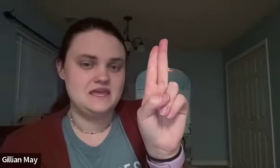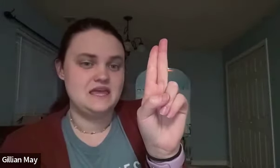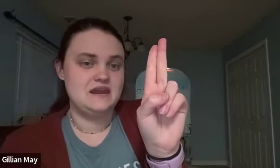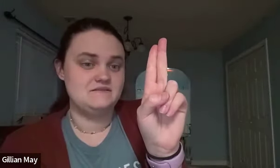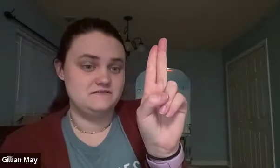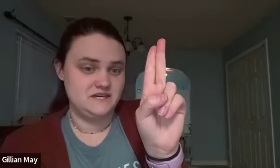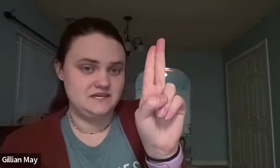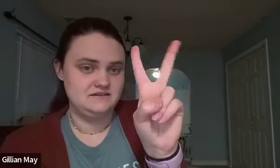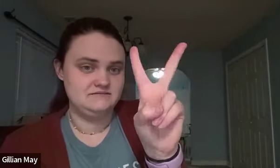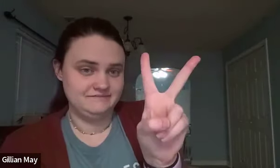Then V.